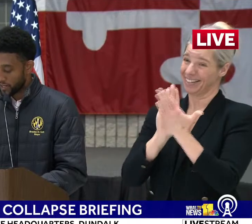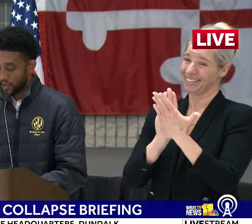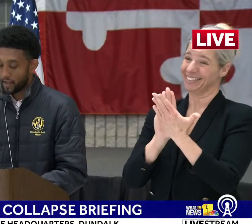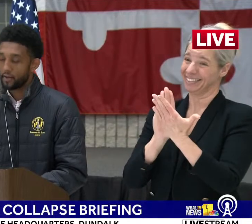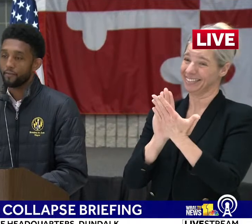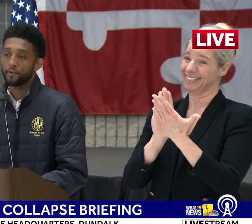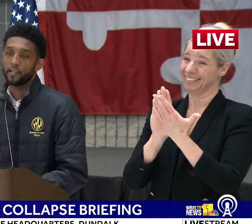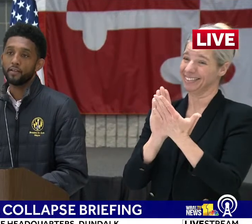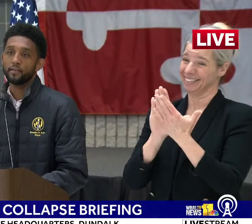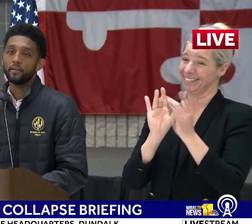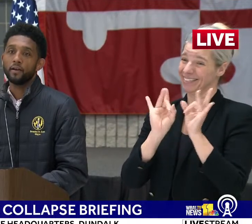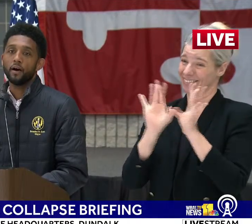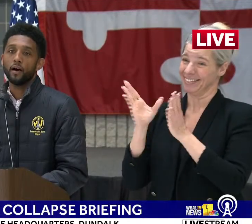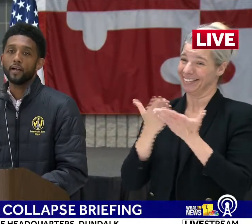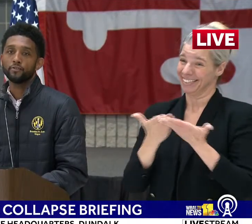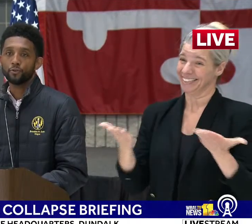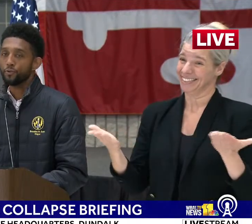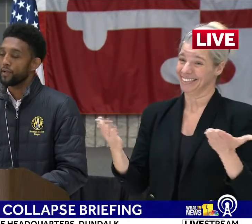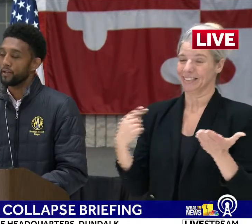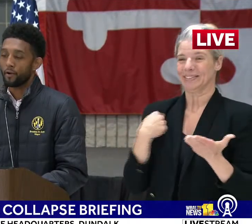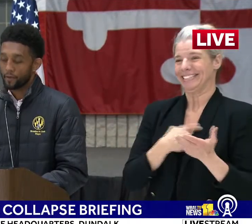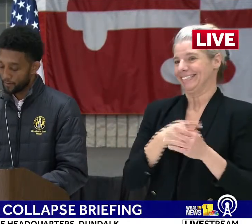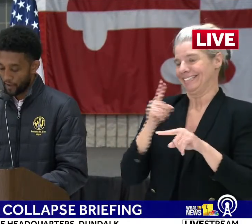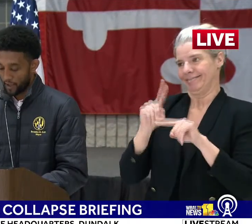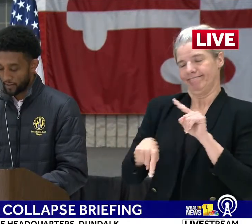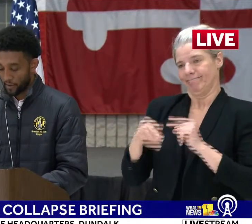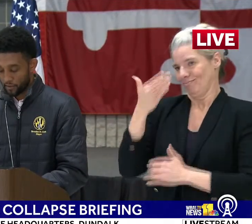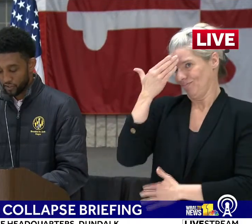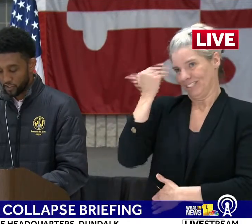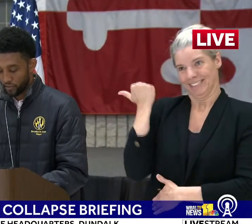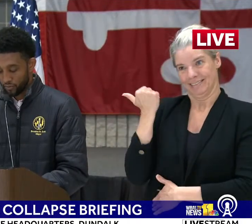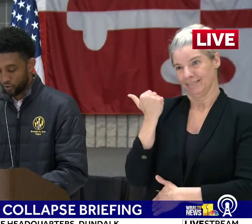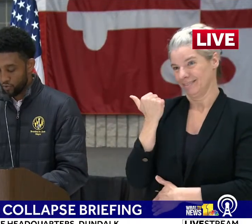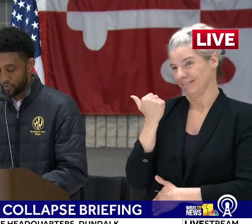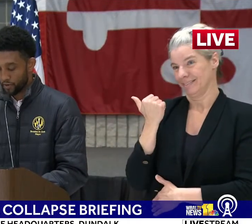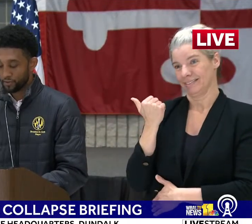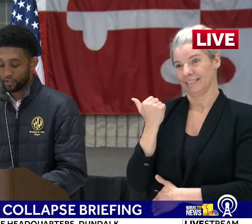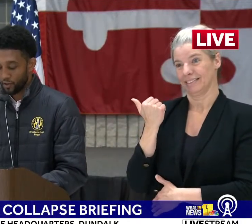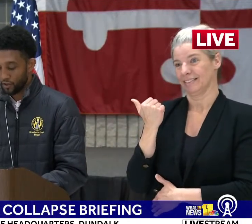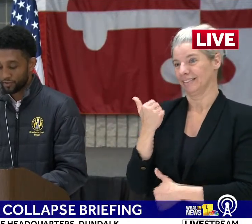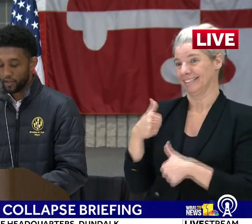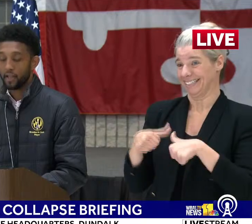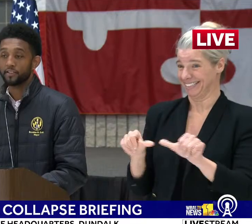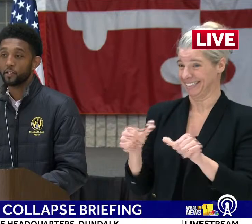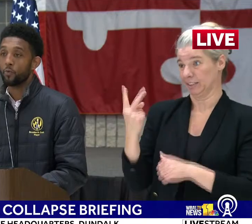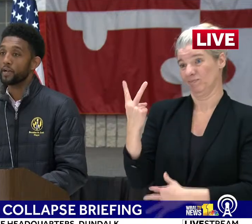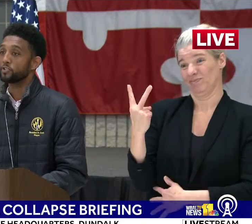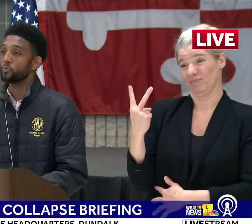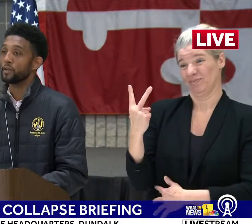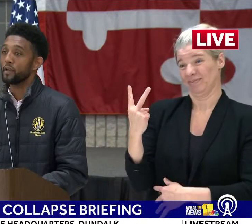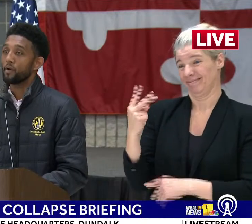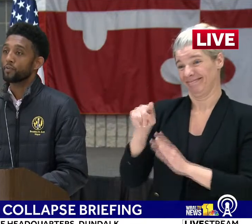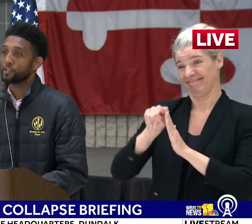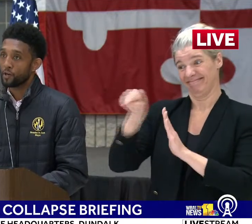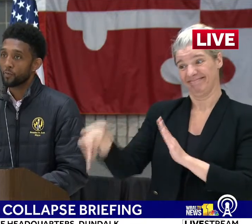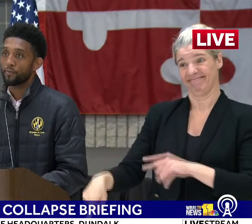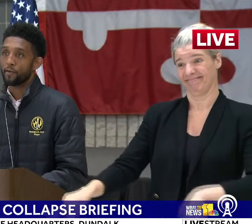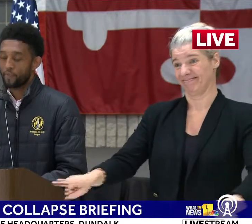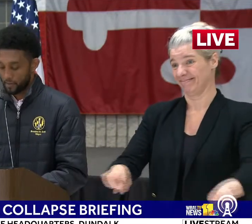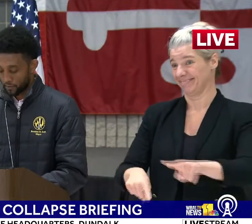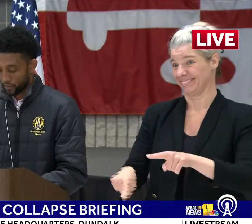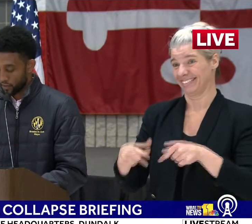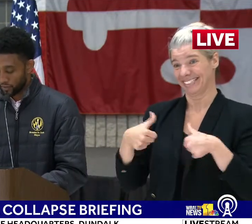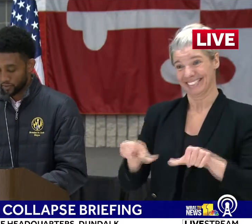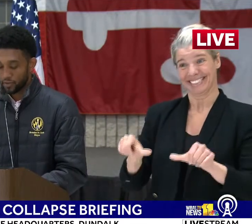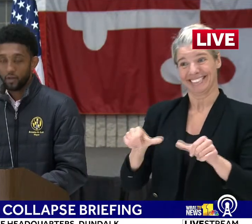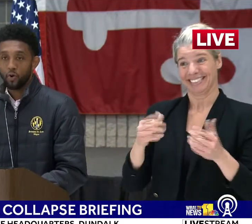tragedy. We cannot forget a true and hurting fact. There are still two Marylanders lost and still waiting to be